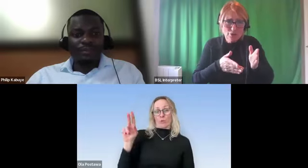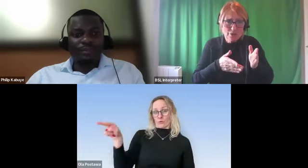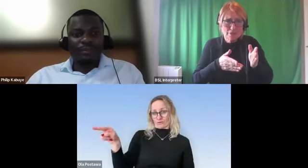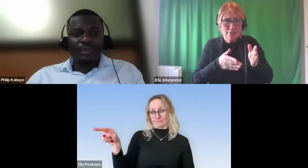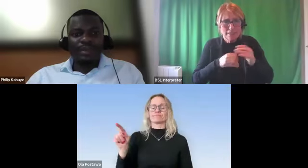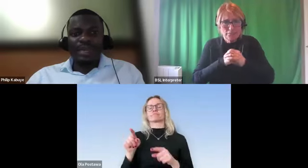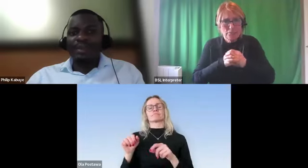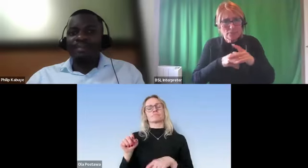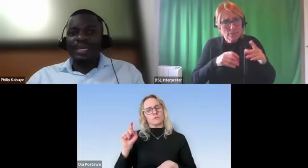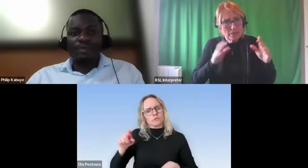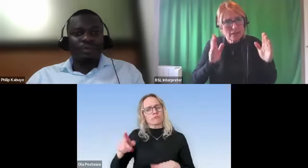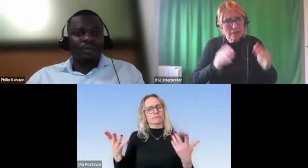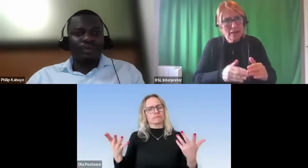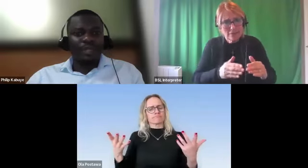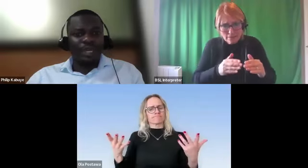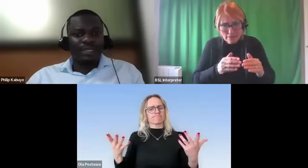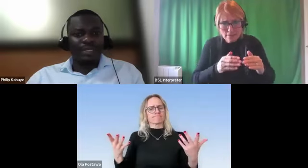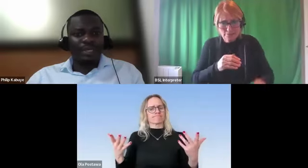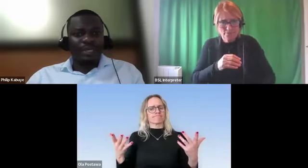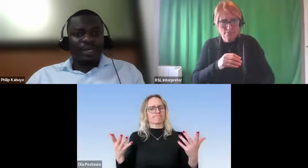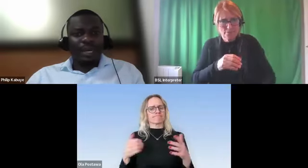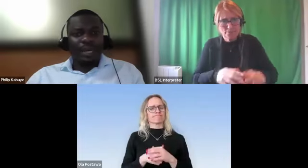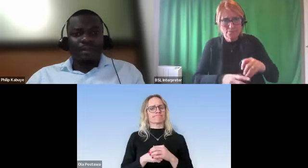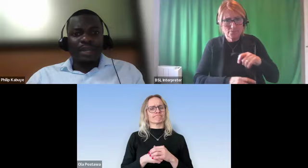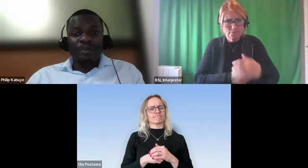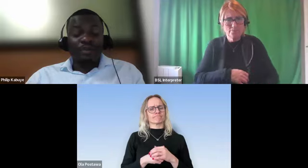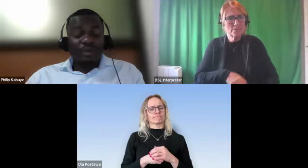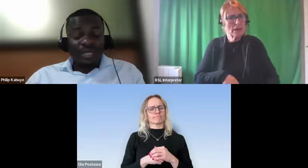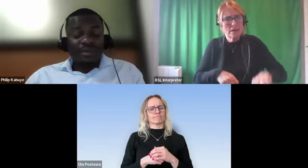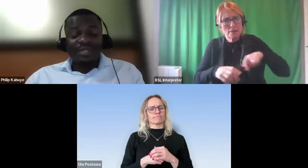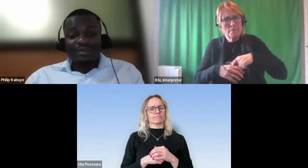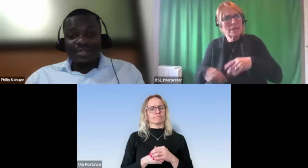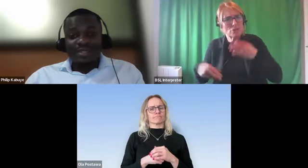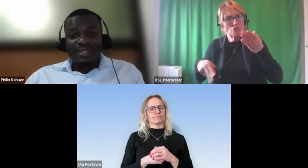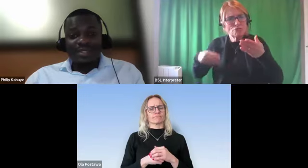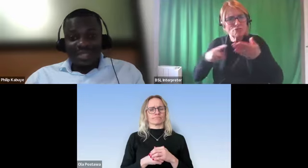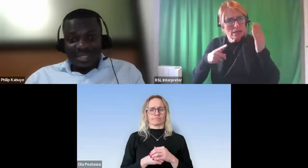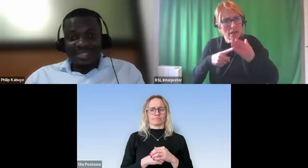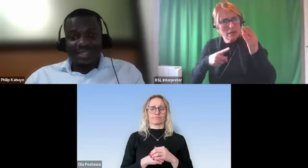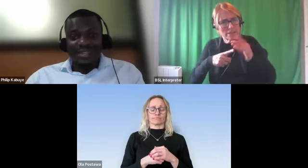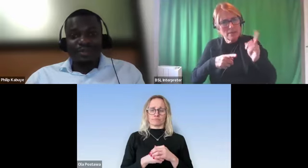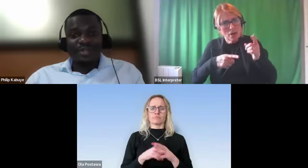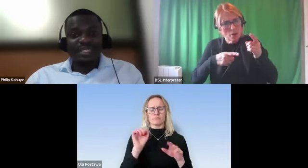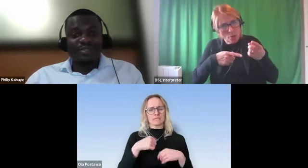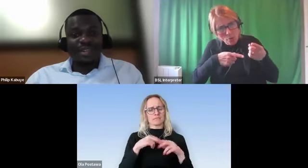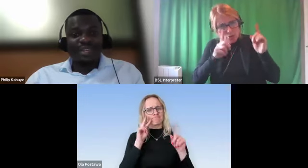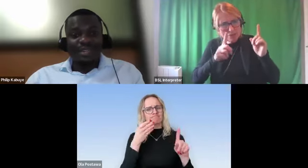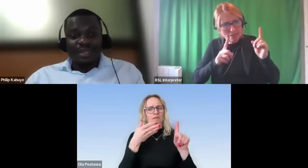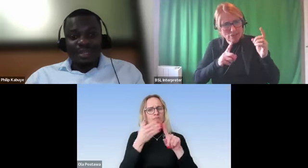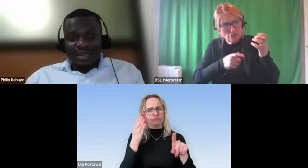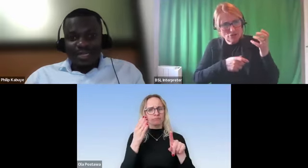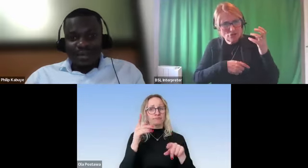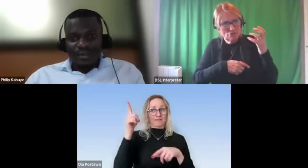disinformation, they are being weaponized by autocratic regimes instead now to